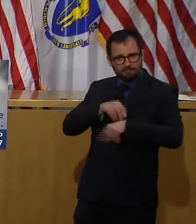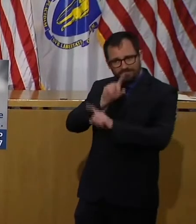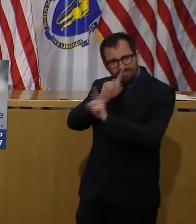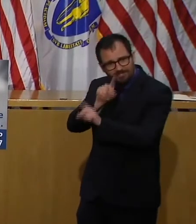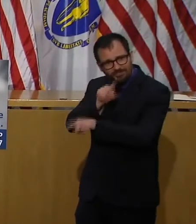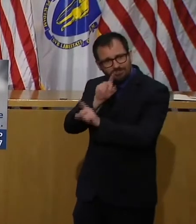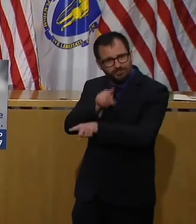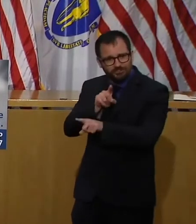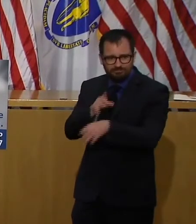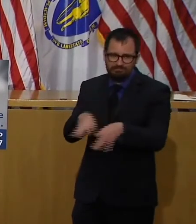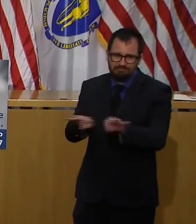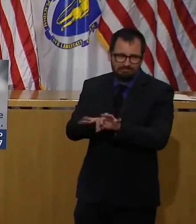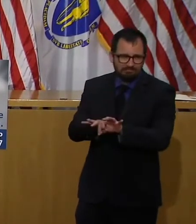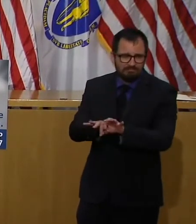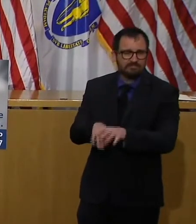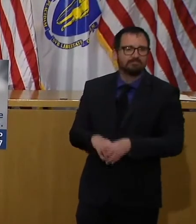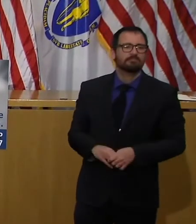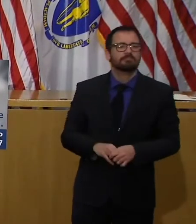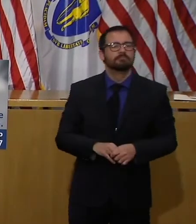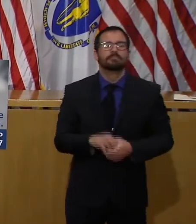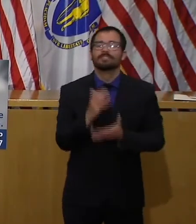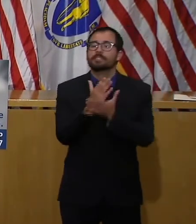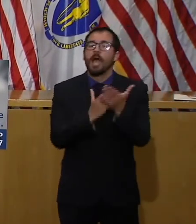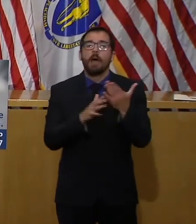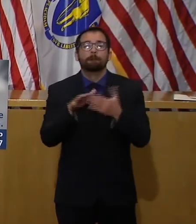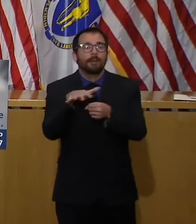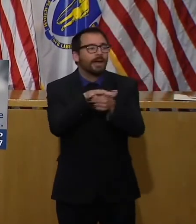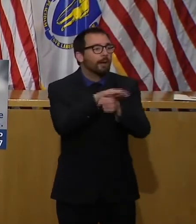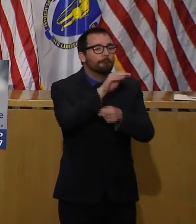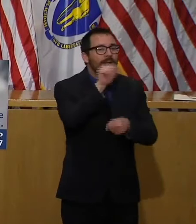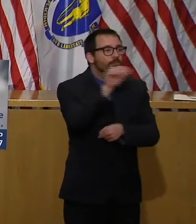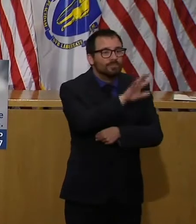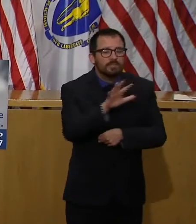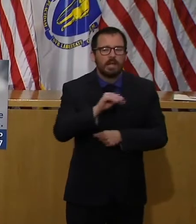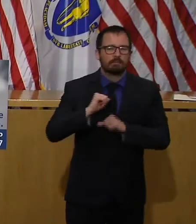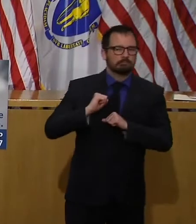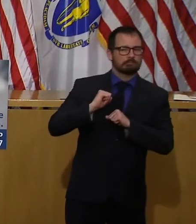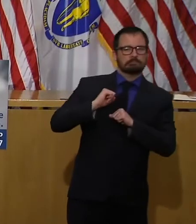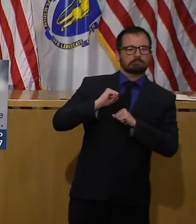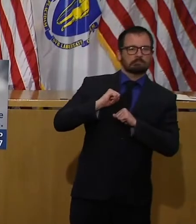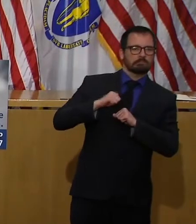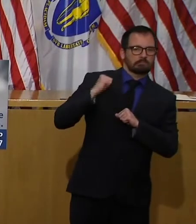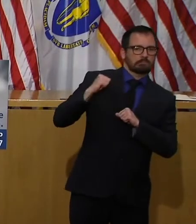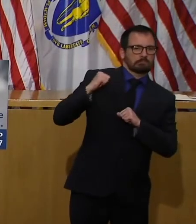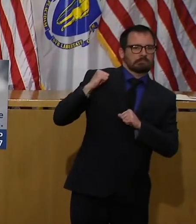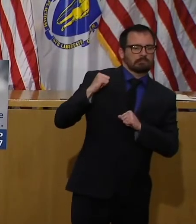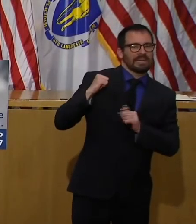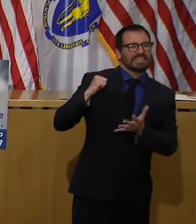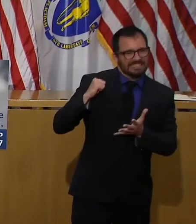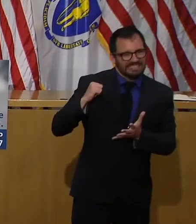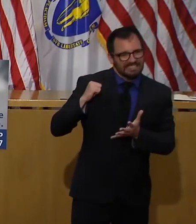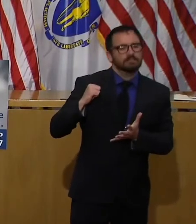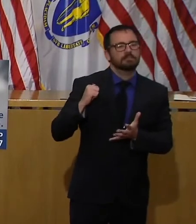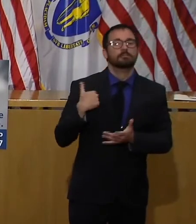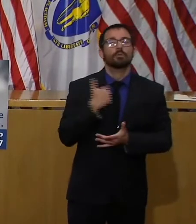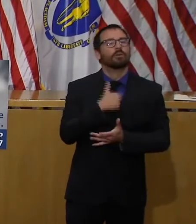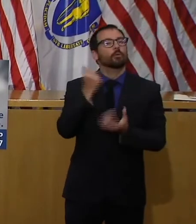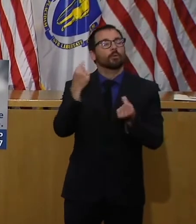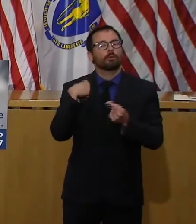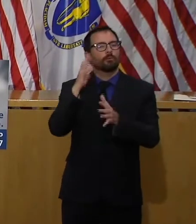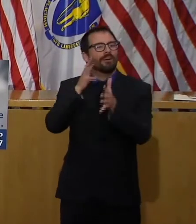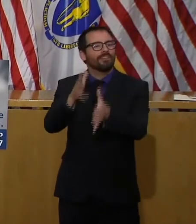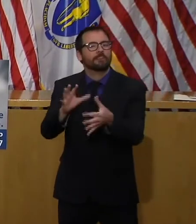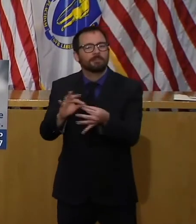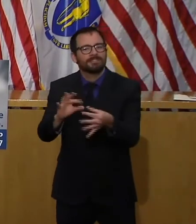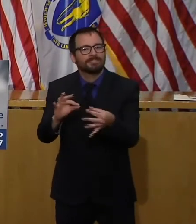little bit resistant to answering a phone call like this. We're leaving messages with those folks, sending text messages. They can call us back and they can be in touch